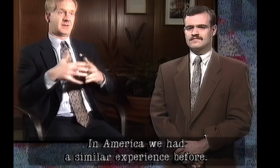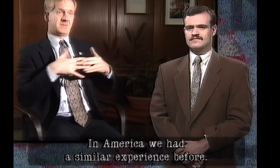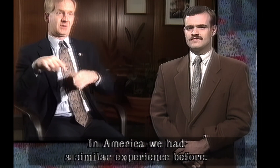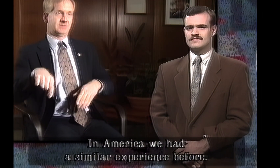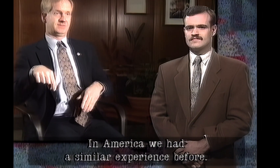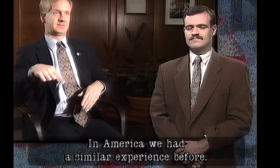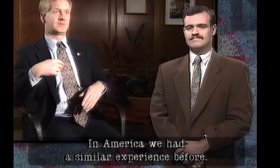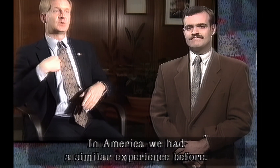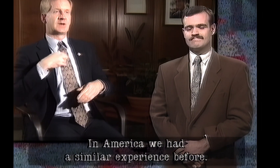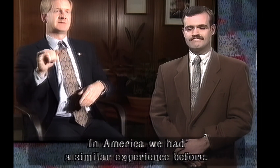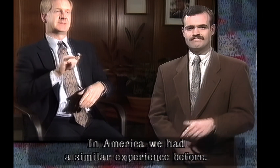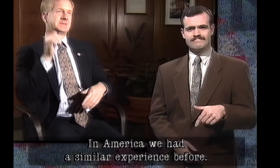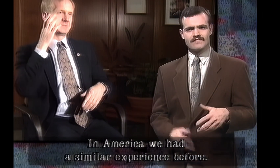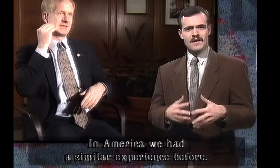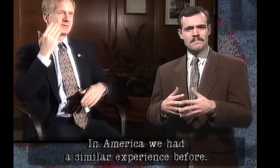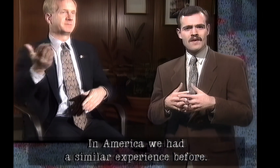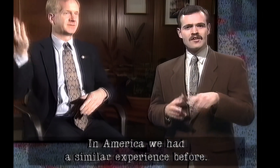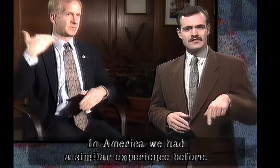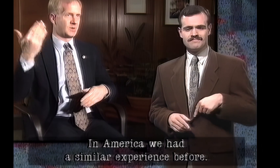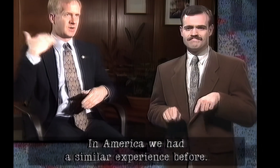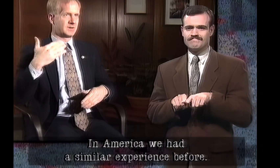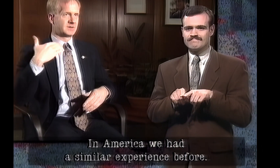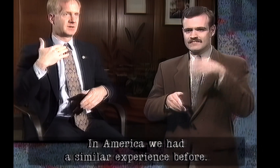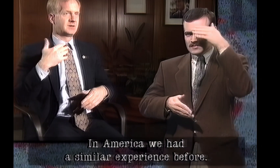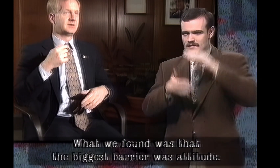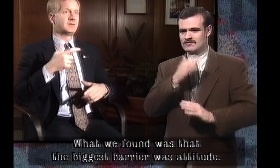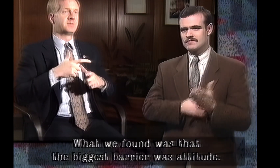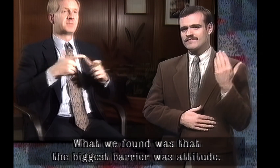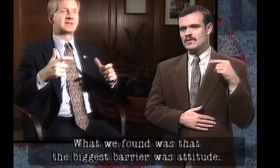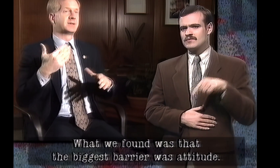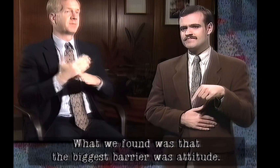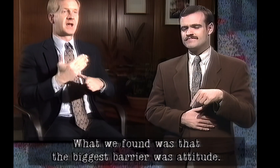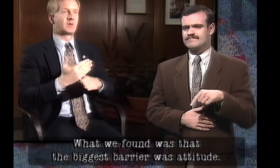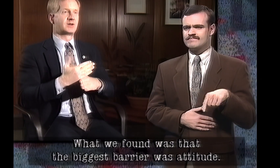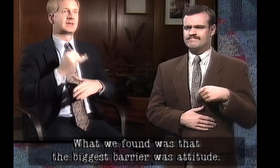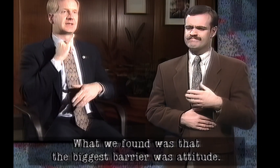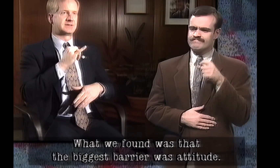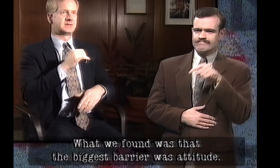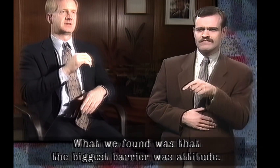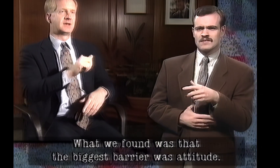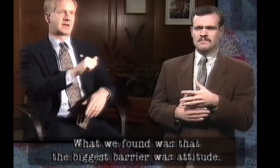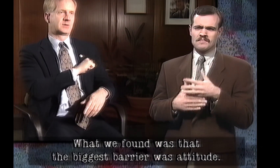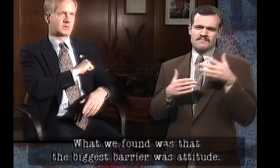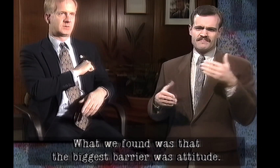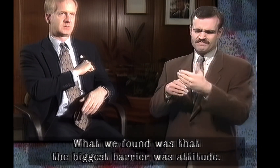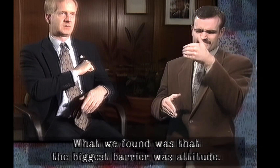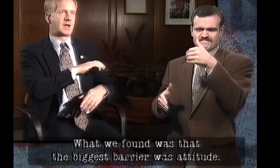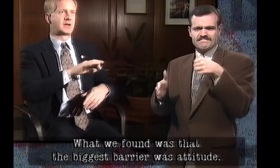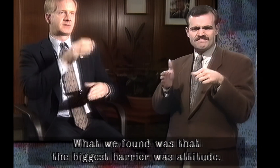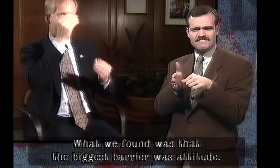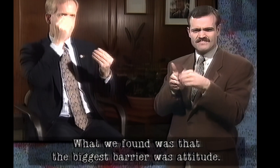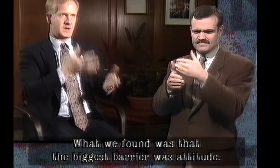In America, we had a similar experience before. And what we found was that the biggest barrier